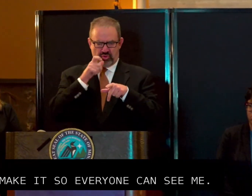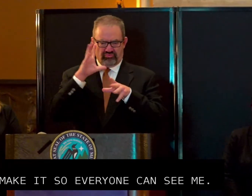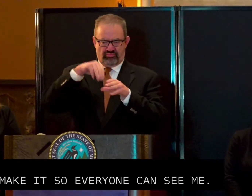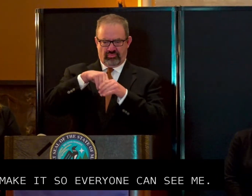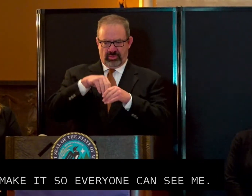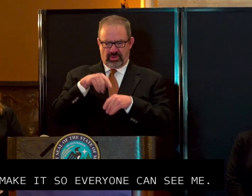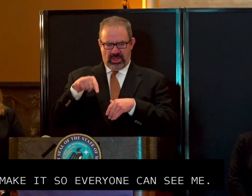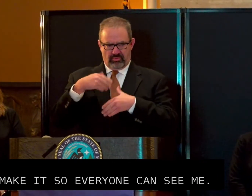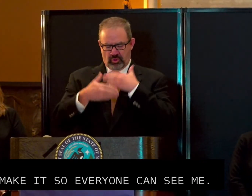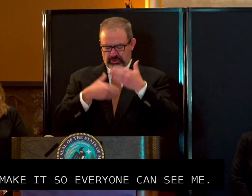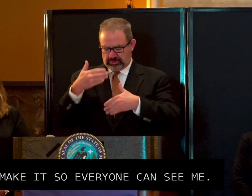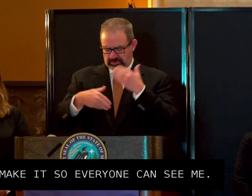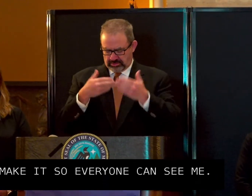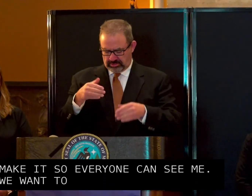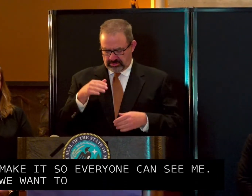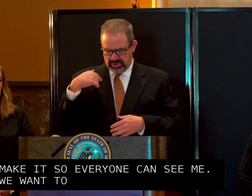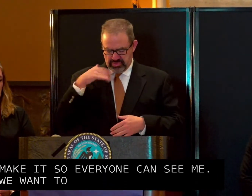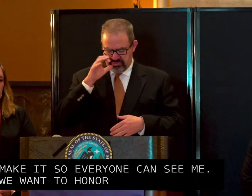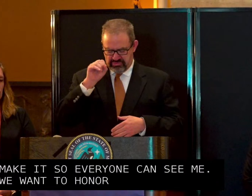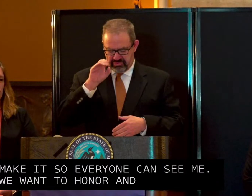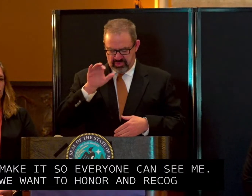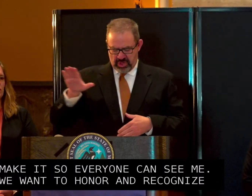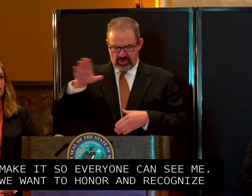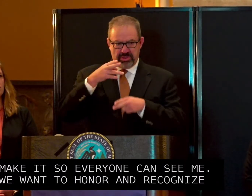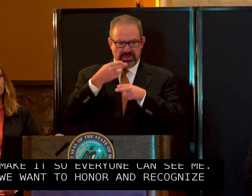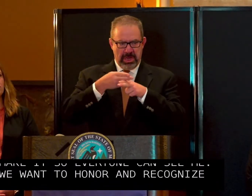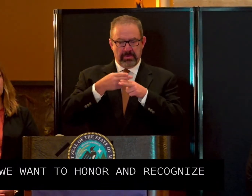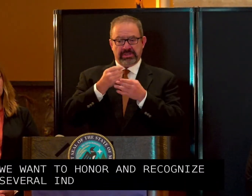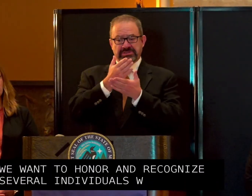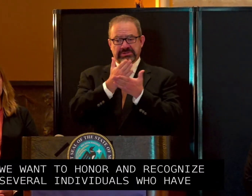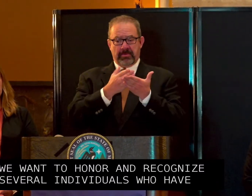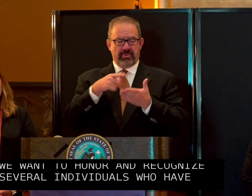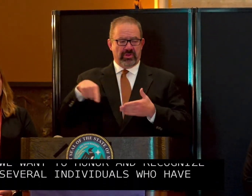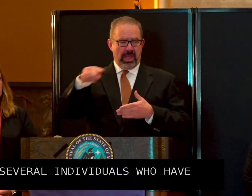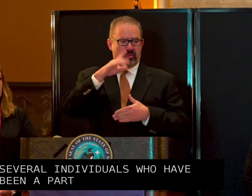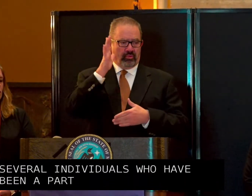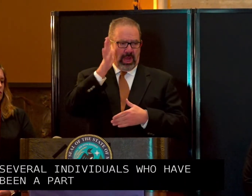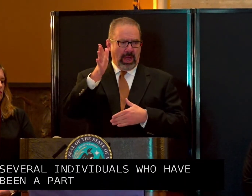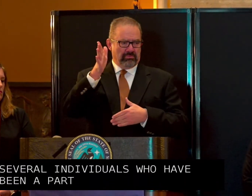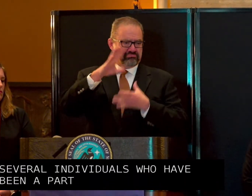We want to honor and recognize several individuals who have been a part of this.